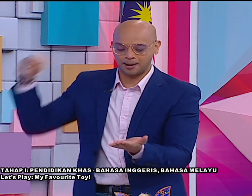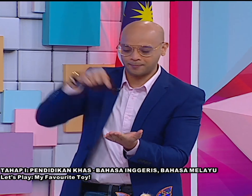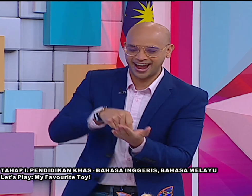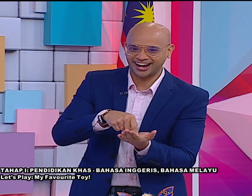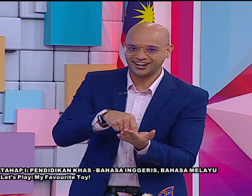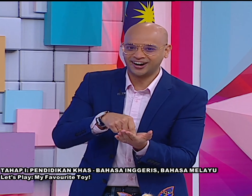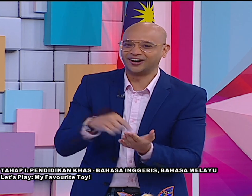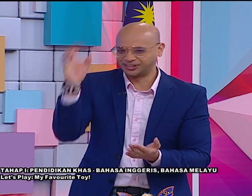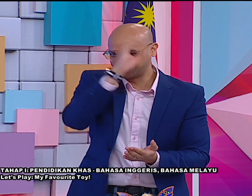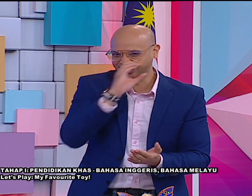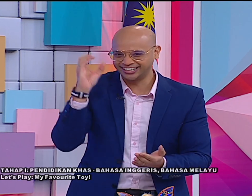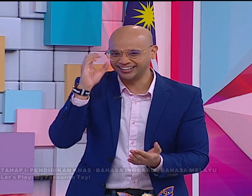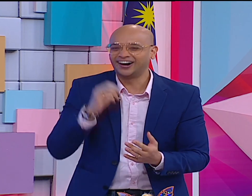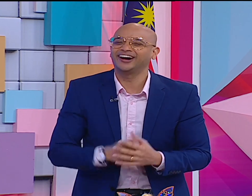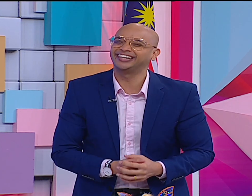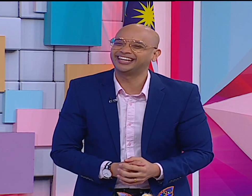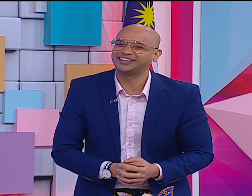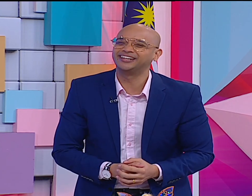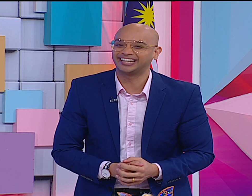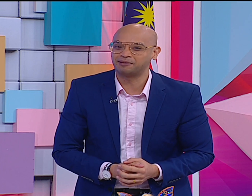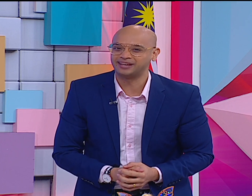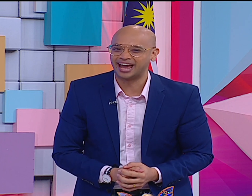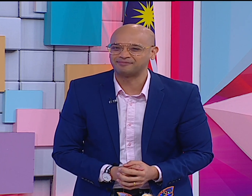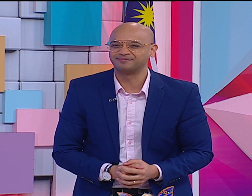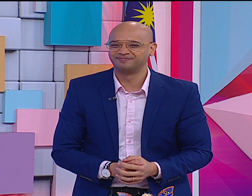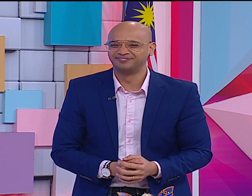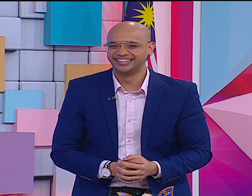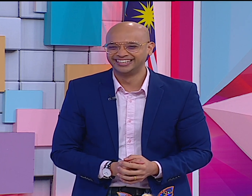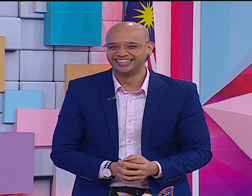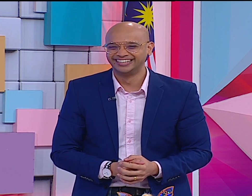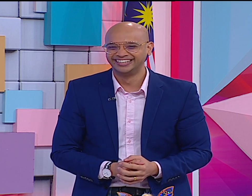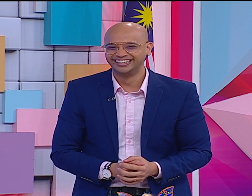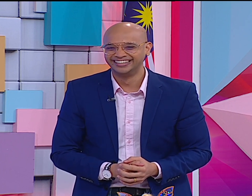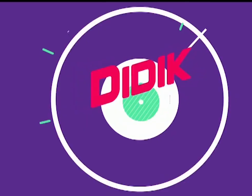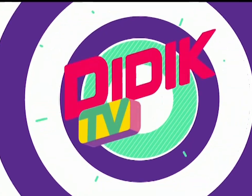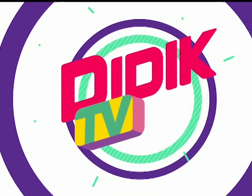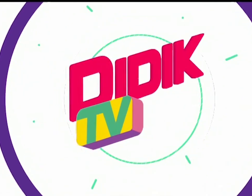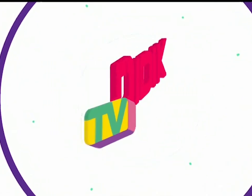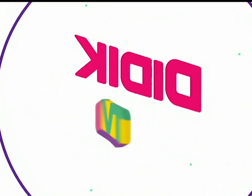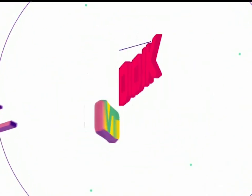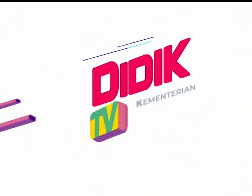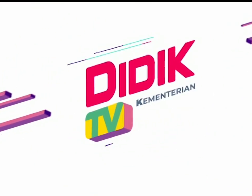we'll come back on Teroka on DidikTV KPM.